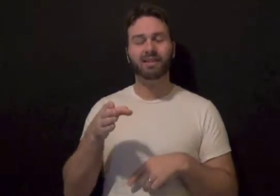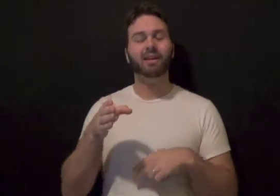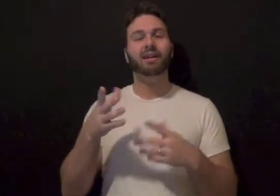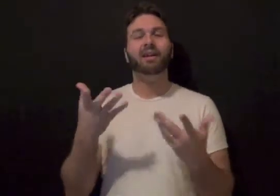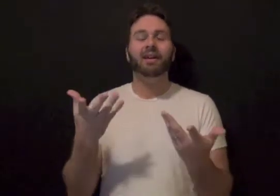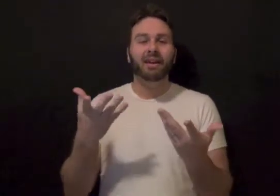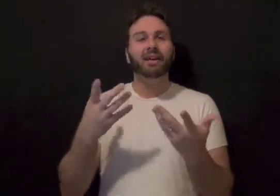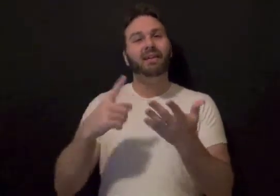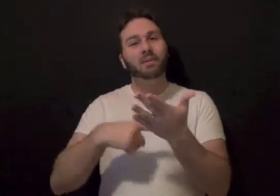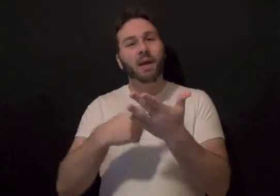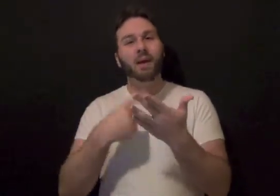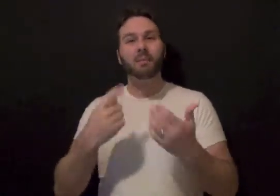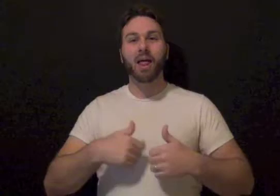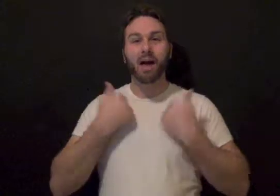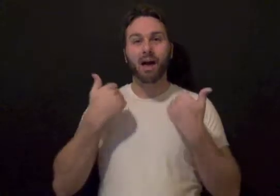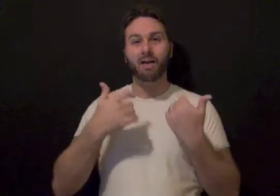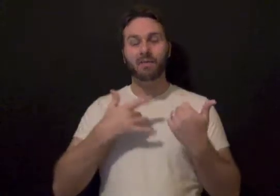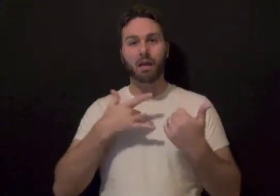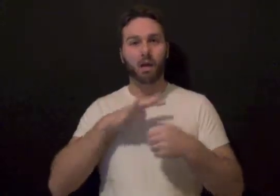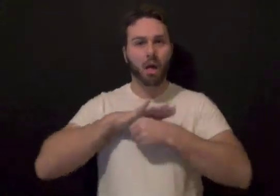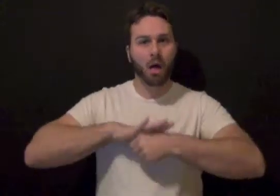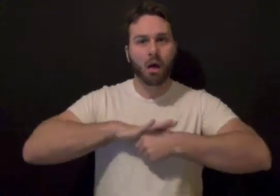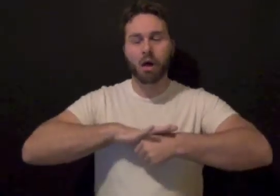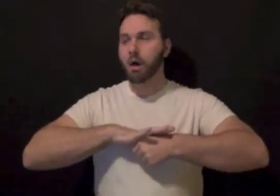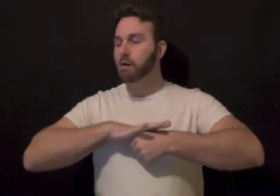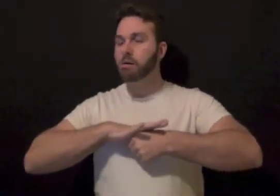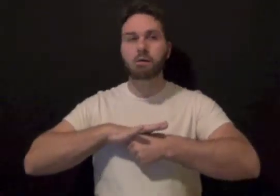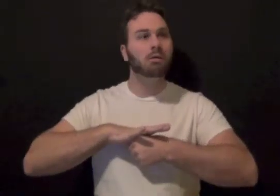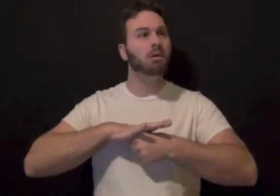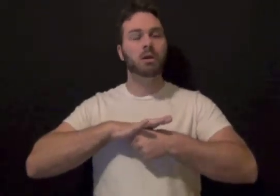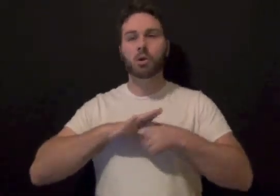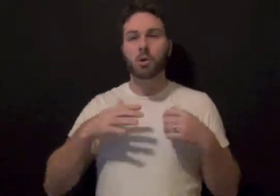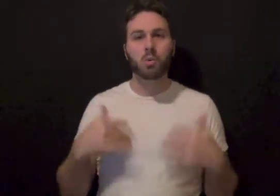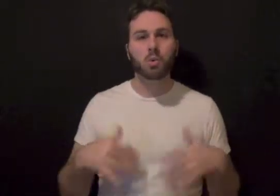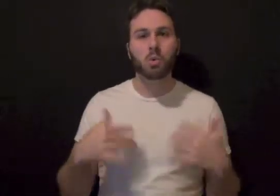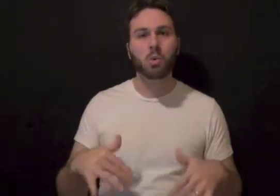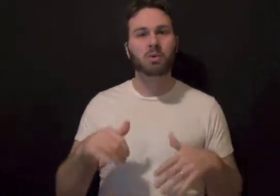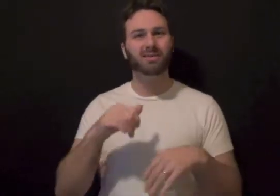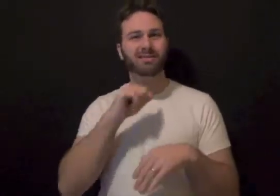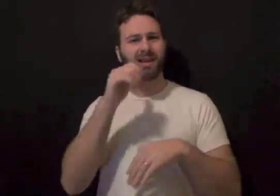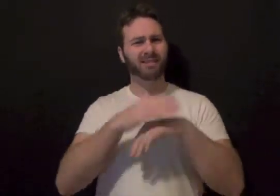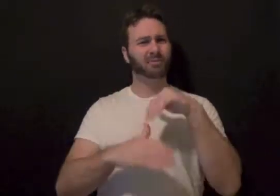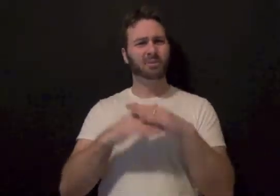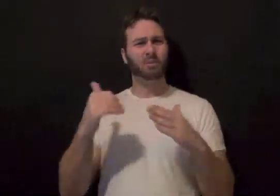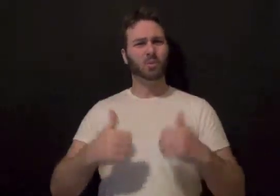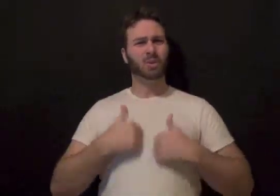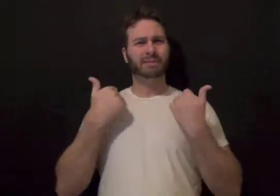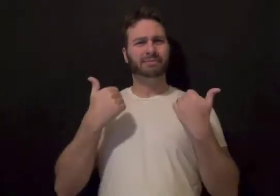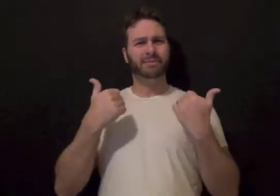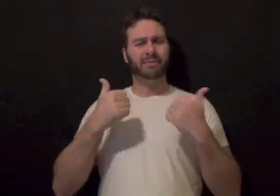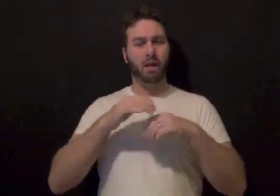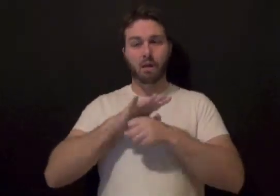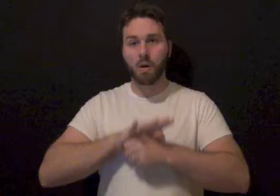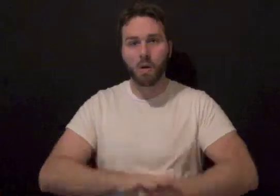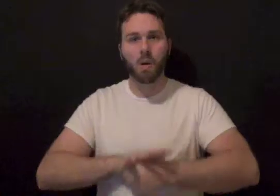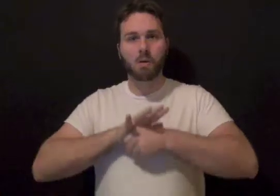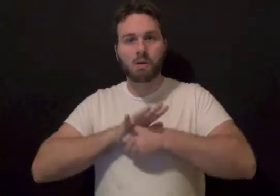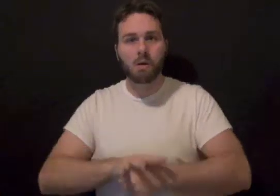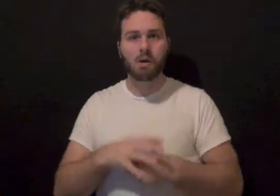to feel a bit like this. It's a very uncomfortable way to live life when we get this tight and stressed. At other times